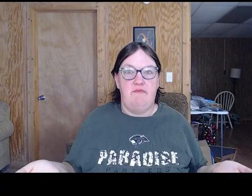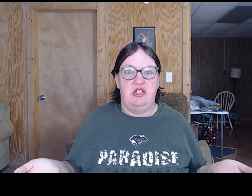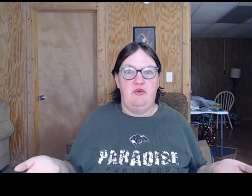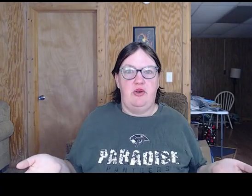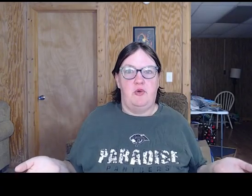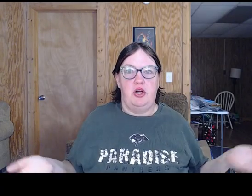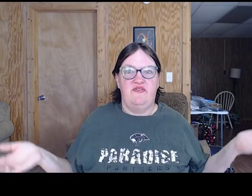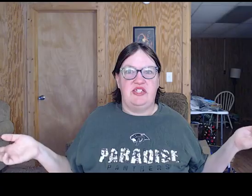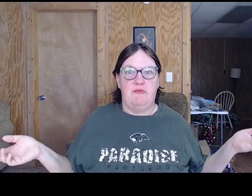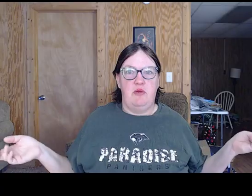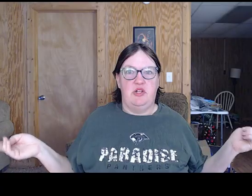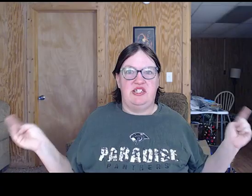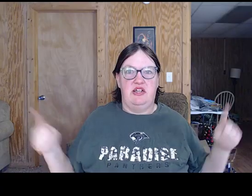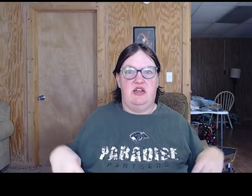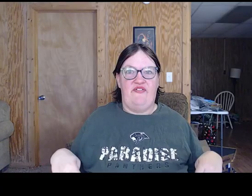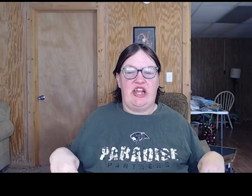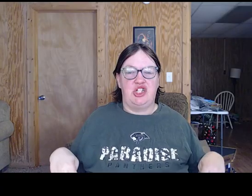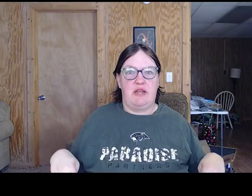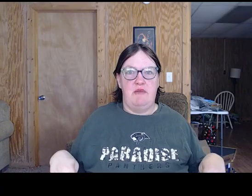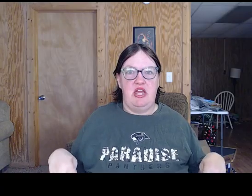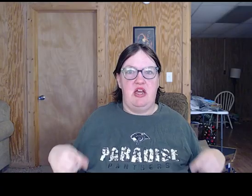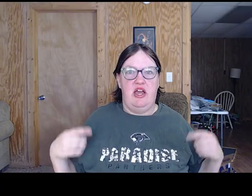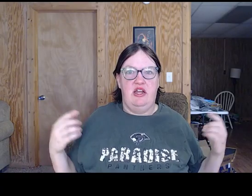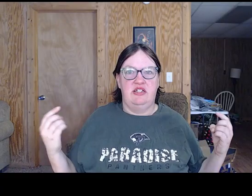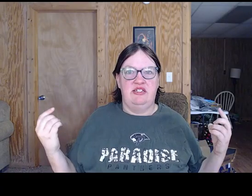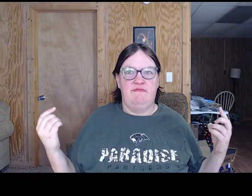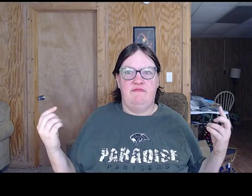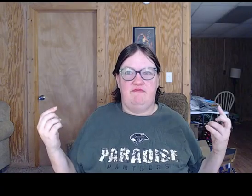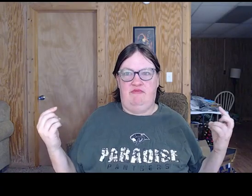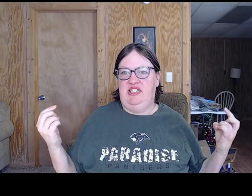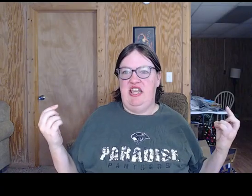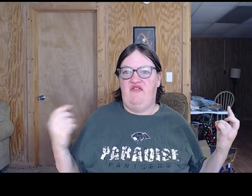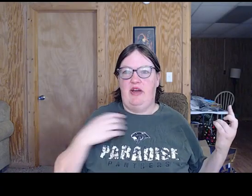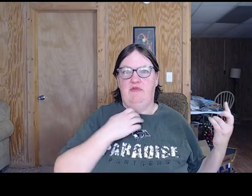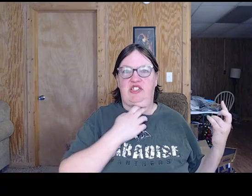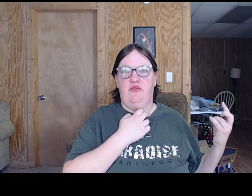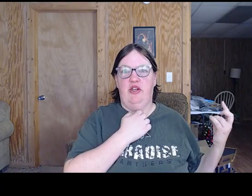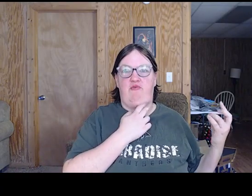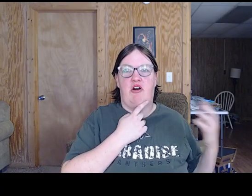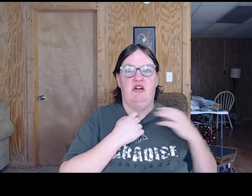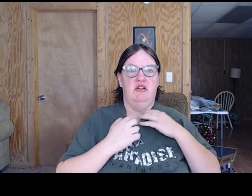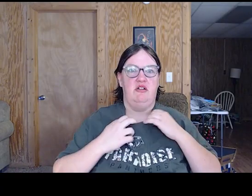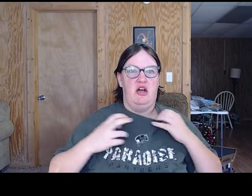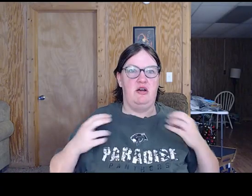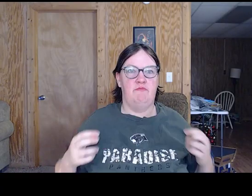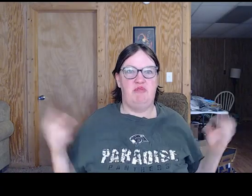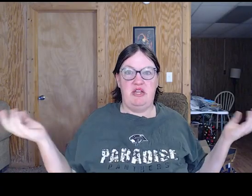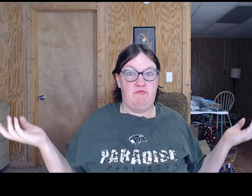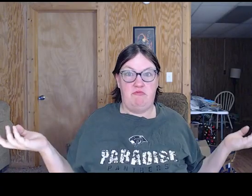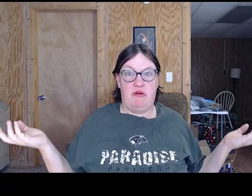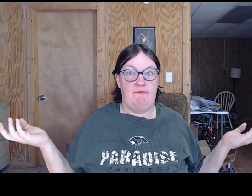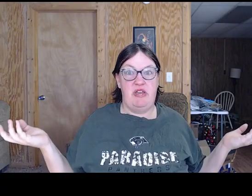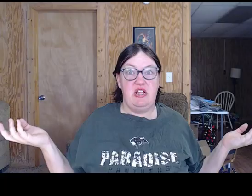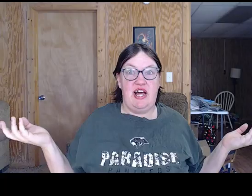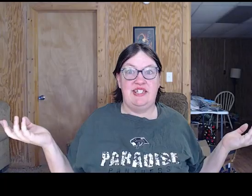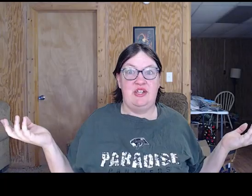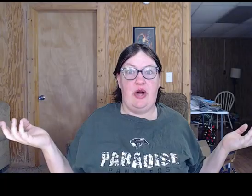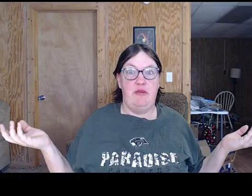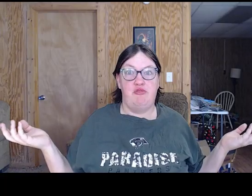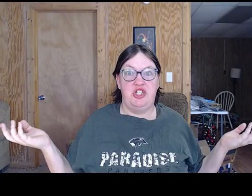been doing it wrong. If somebody wants to fact check me and see if I was doing it wrong, be glad to. I appreciate